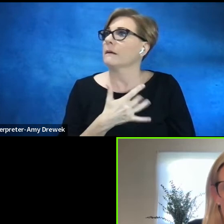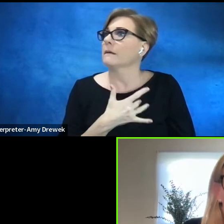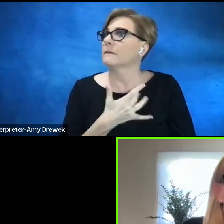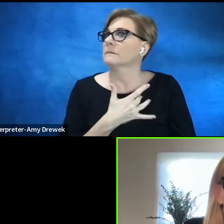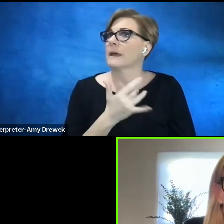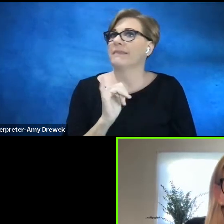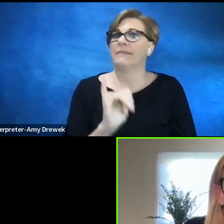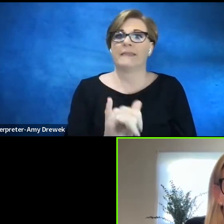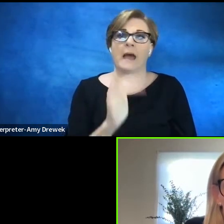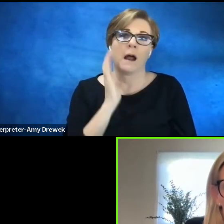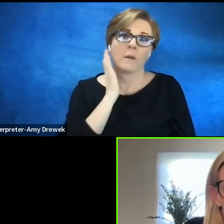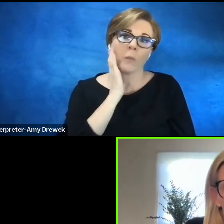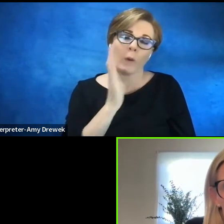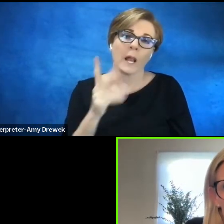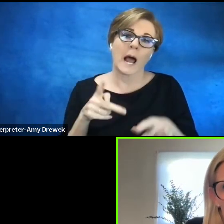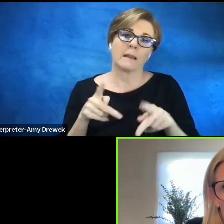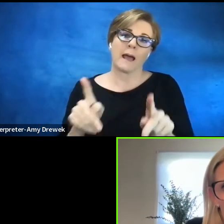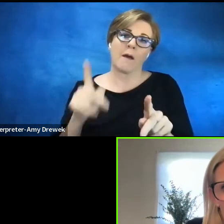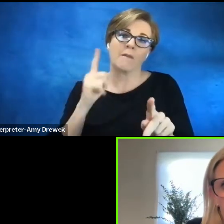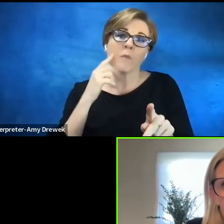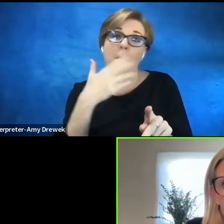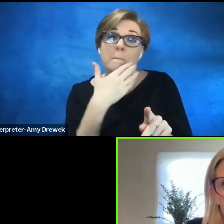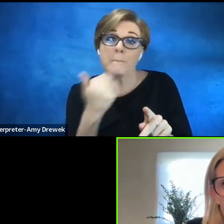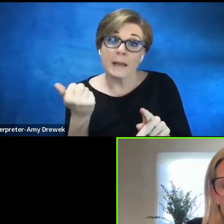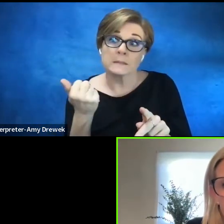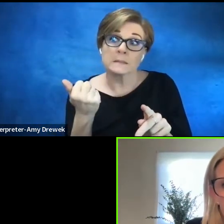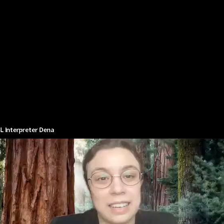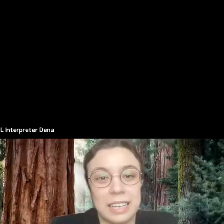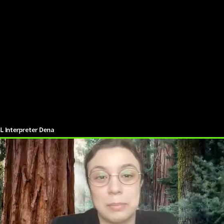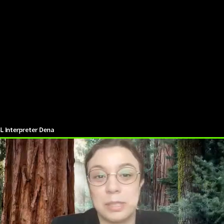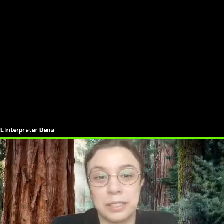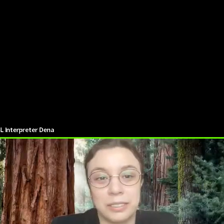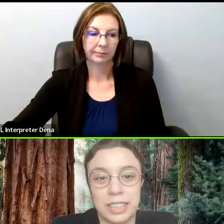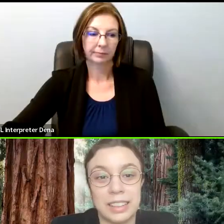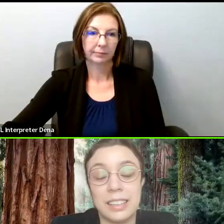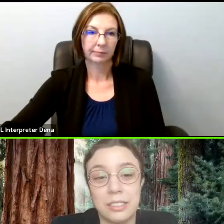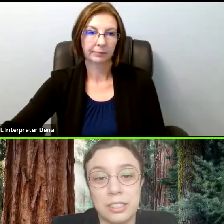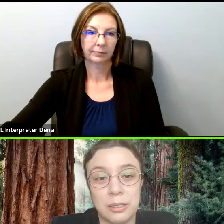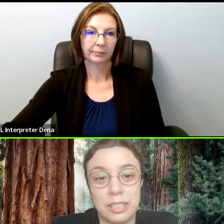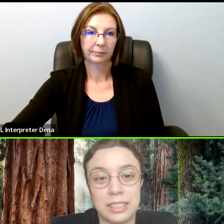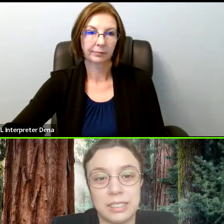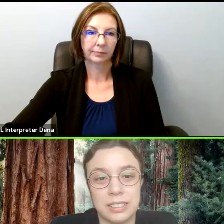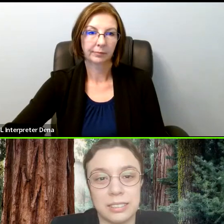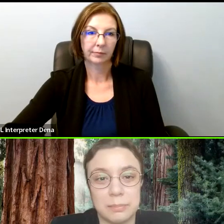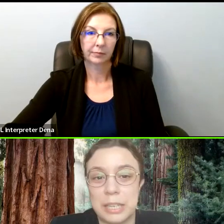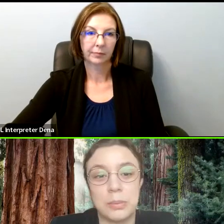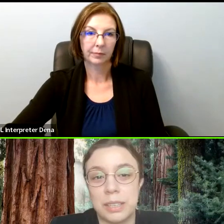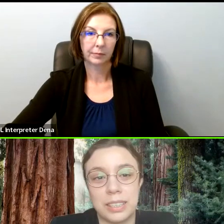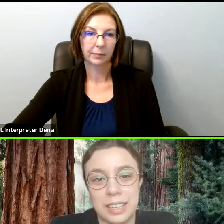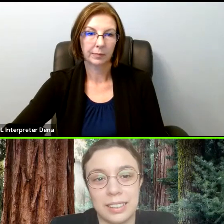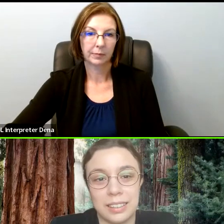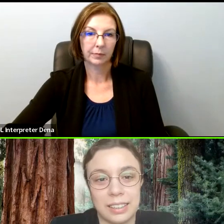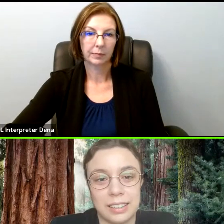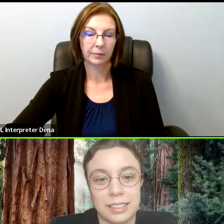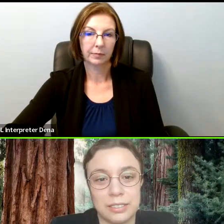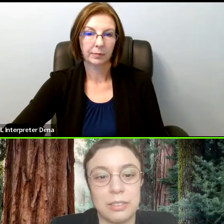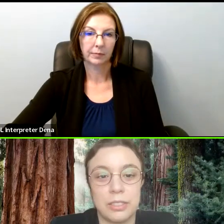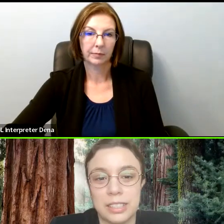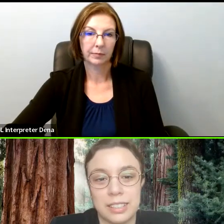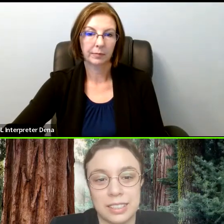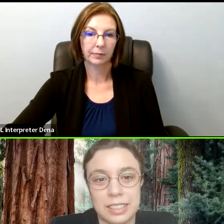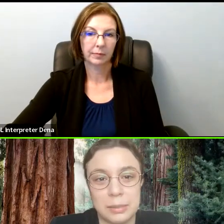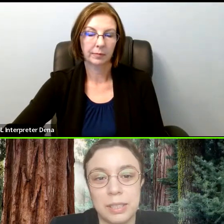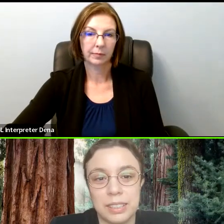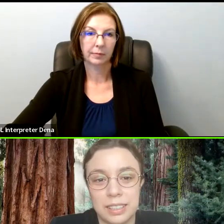best response and opportunity for good change. Yeah, absolutely. I think there's so little benchmarking data like this